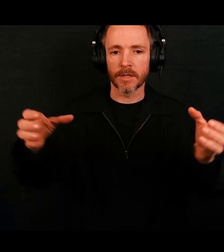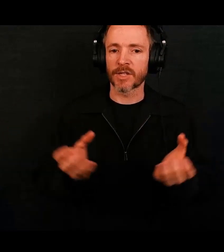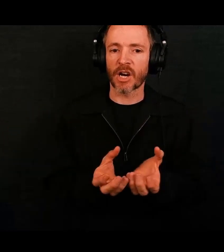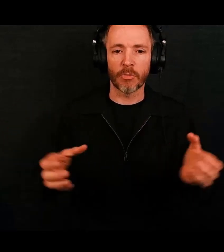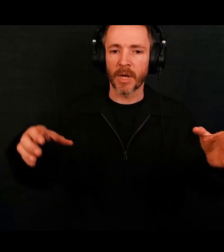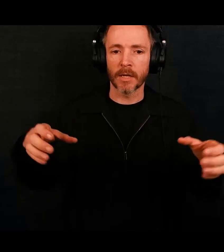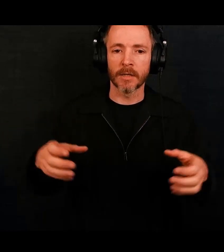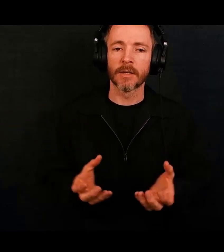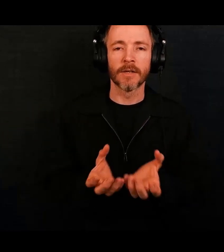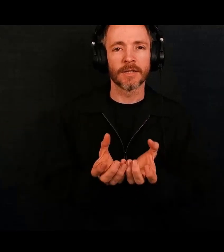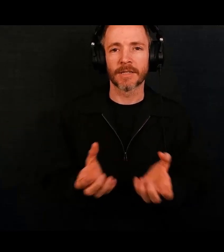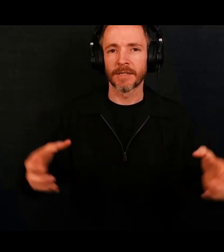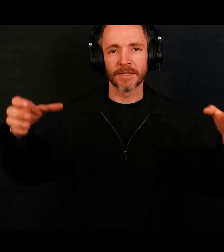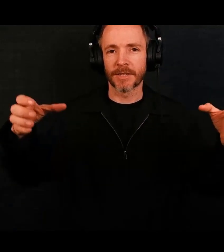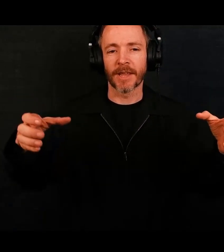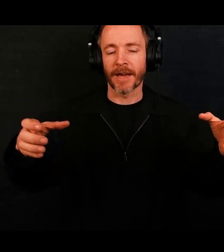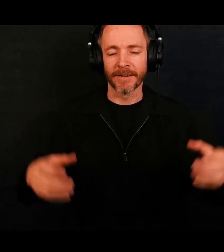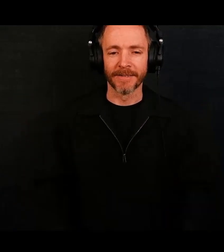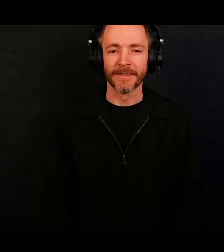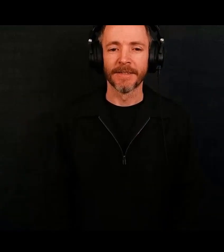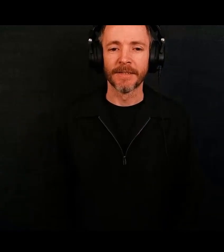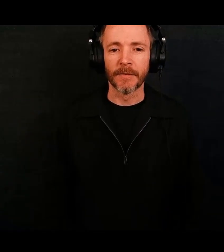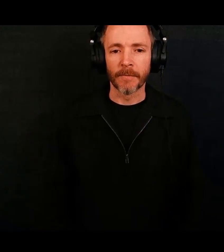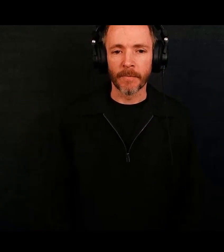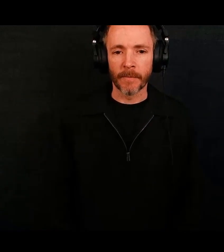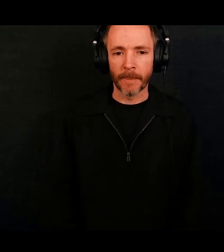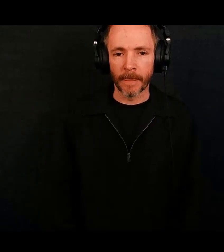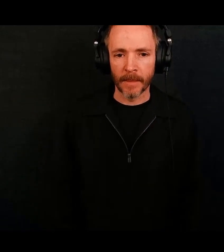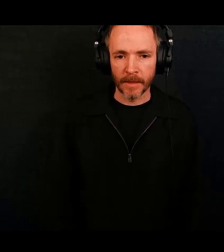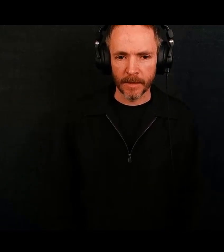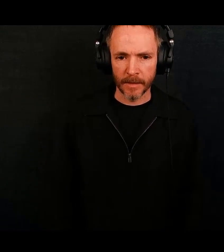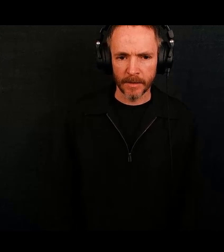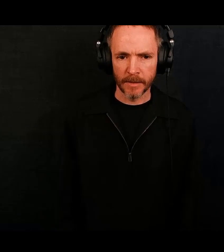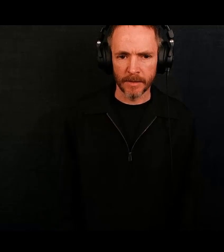sink, shower pan, to that.